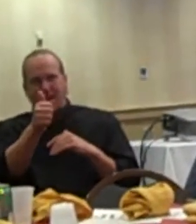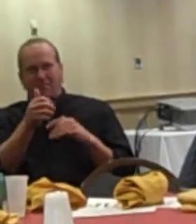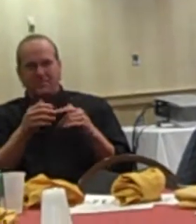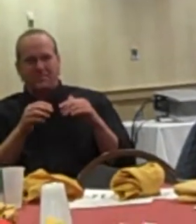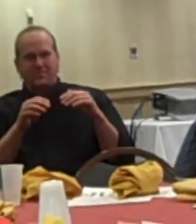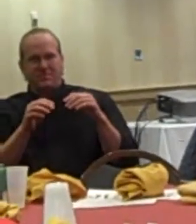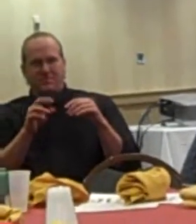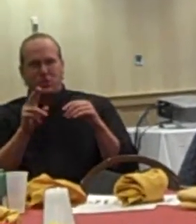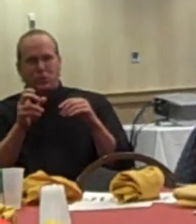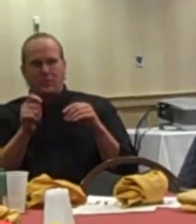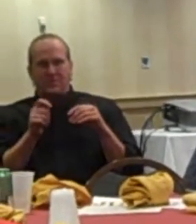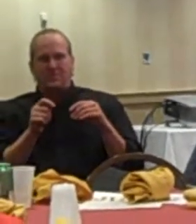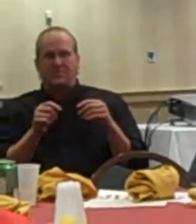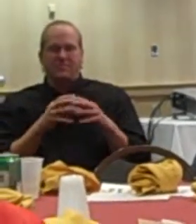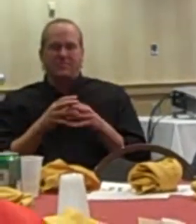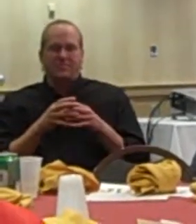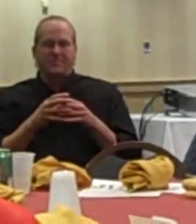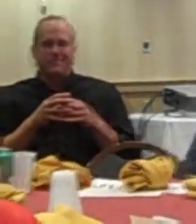fungibility, recursive